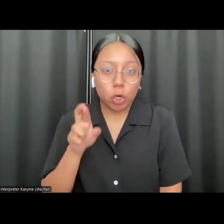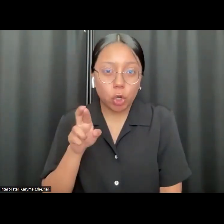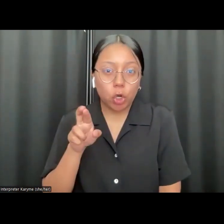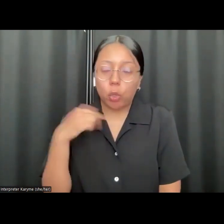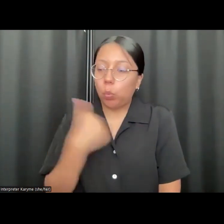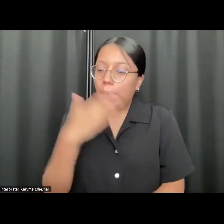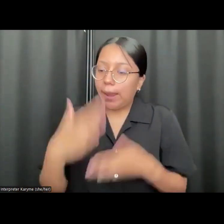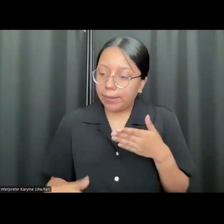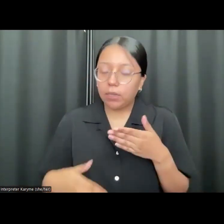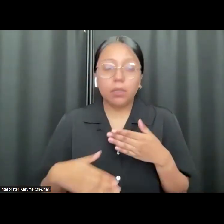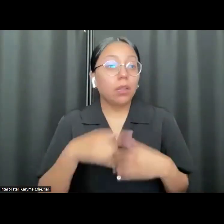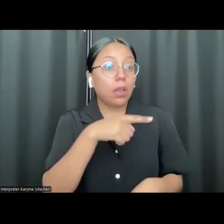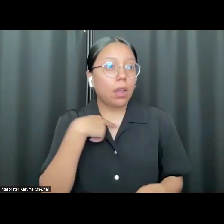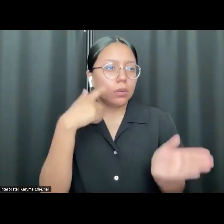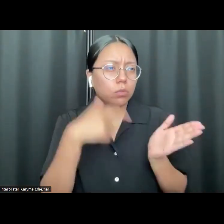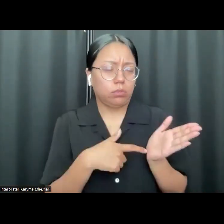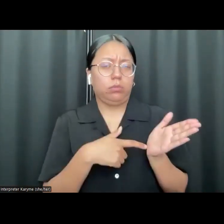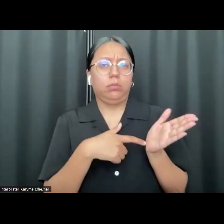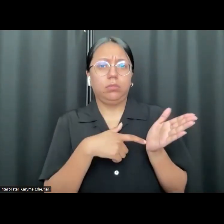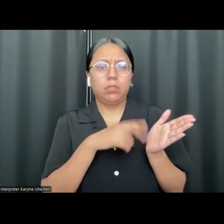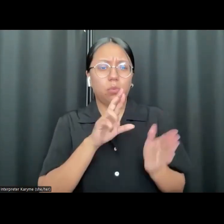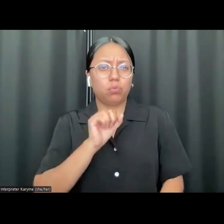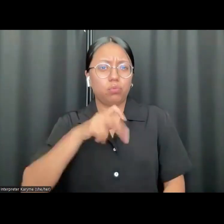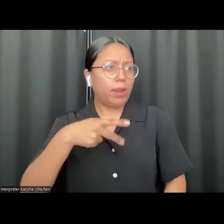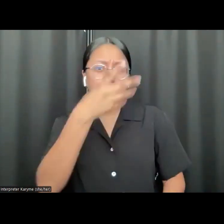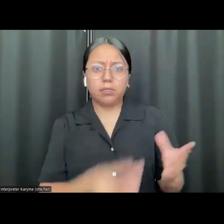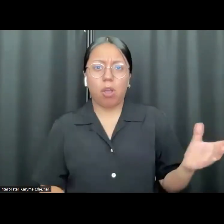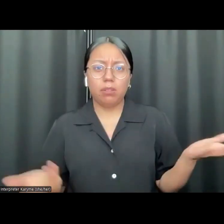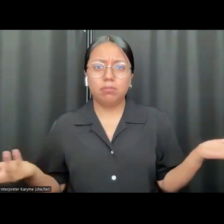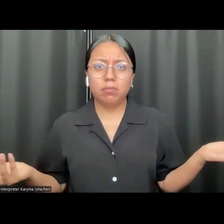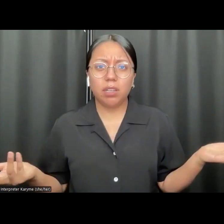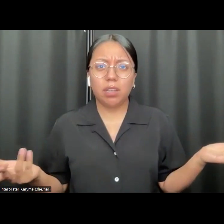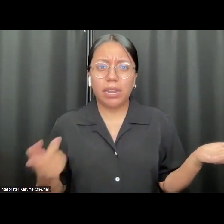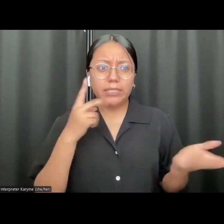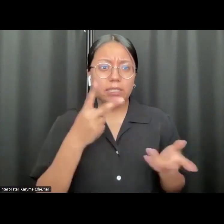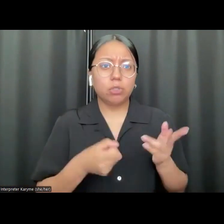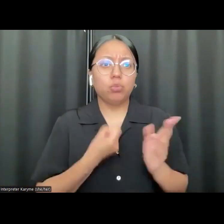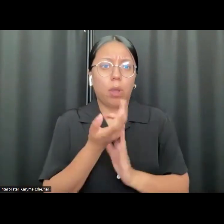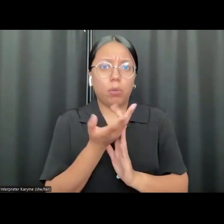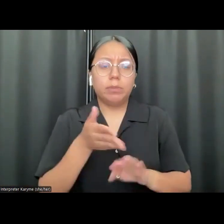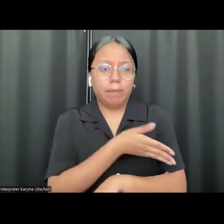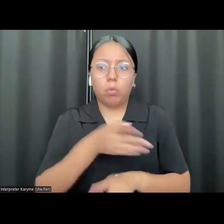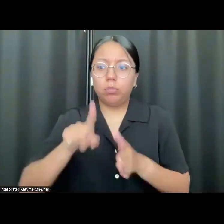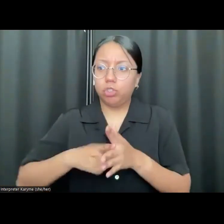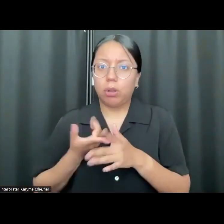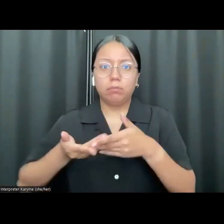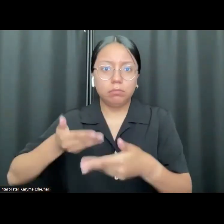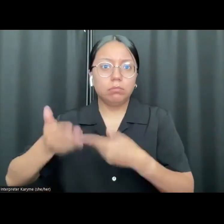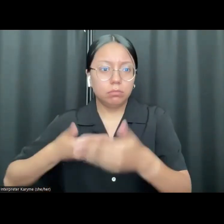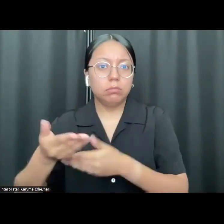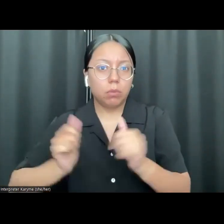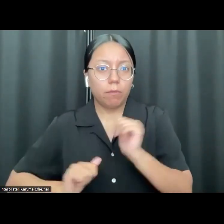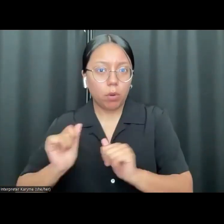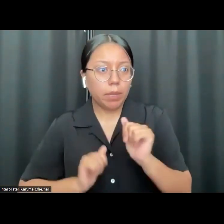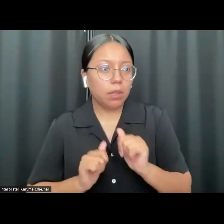And I was like, and it's 2 hours to showtime. And I was like, I talked to one of the people there and I'm like, what happened to the ramp? And she's like, oh, well, we built it for